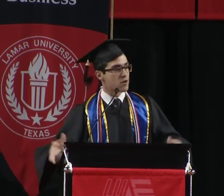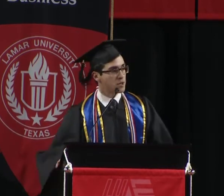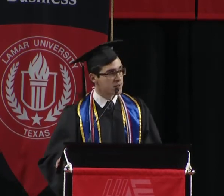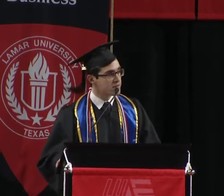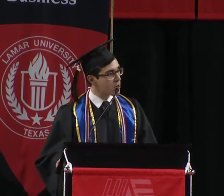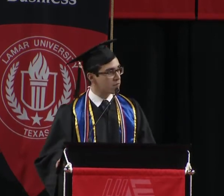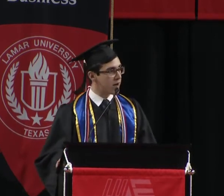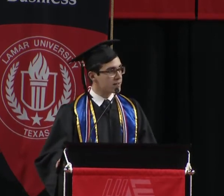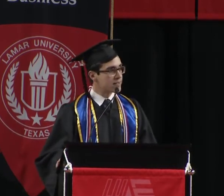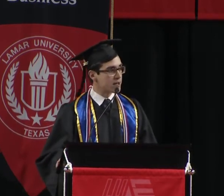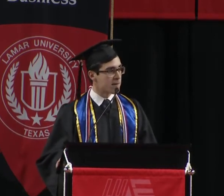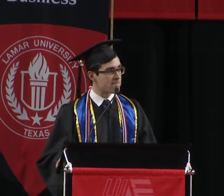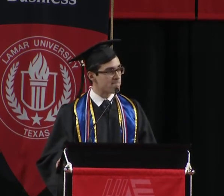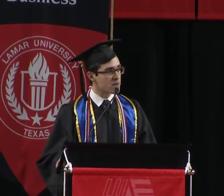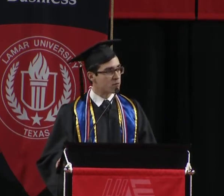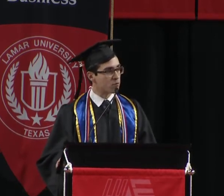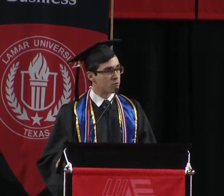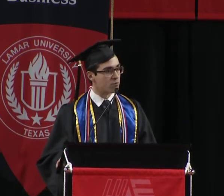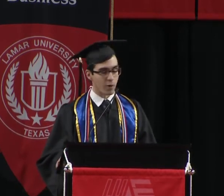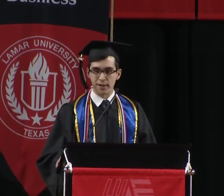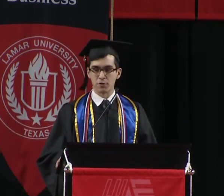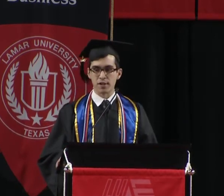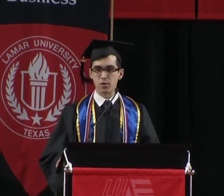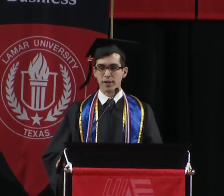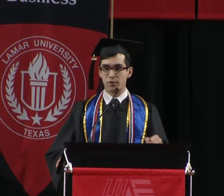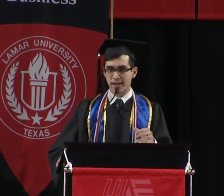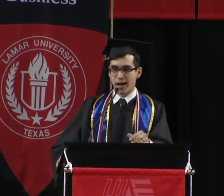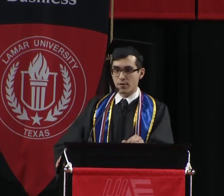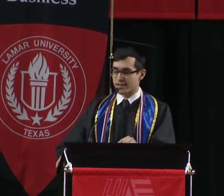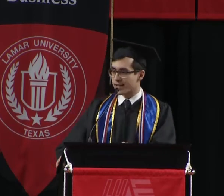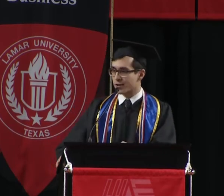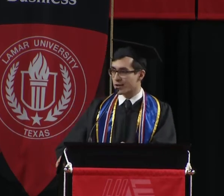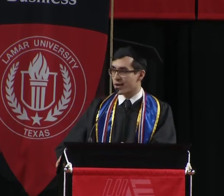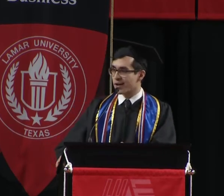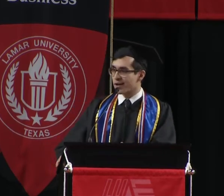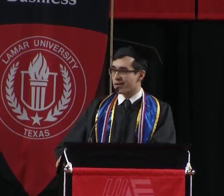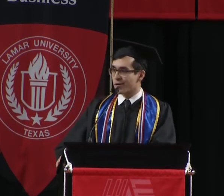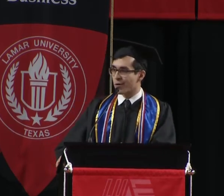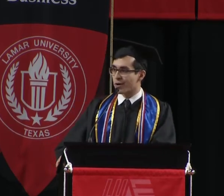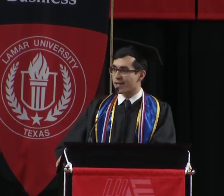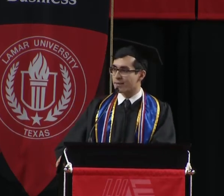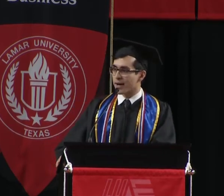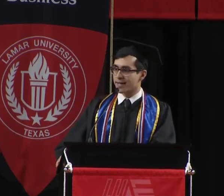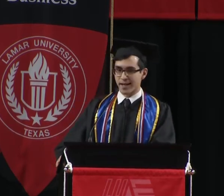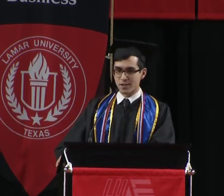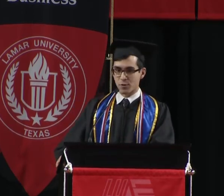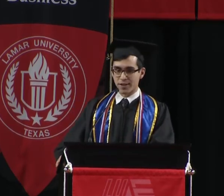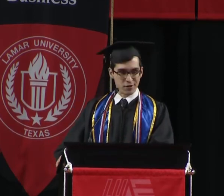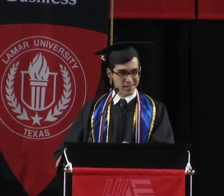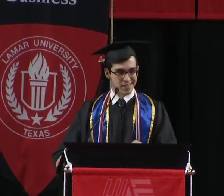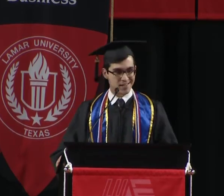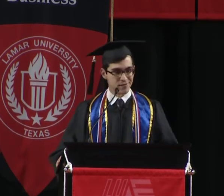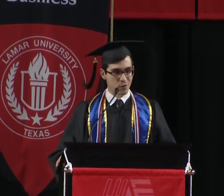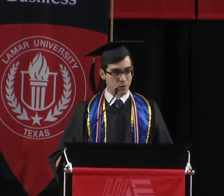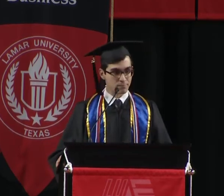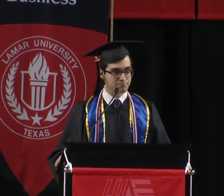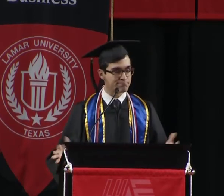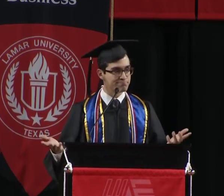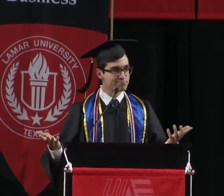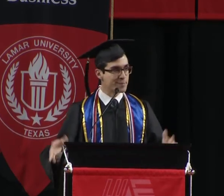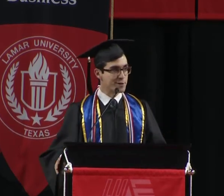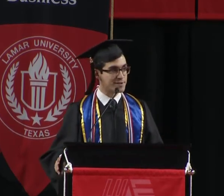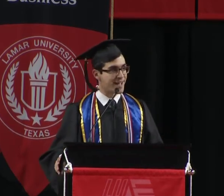But it really is hard to believe that we're finally here 120 credit hours later, or in my case,